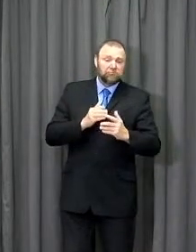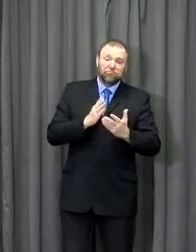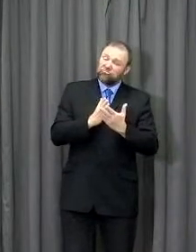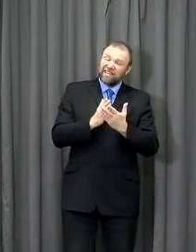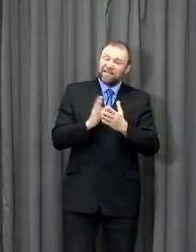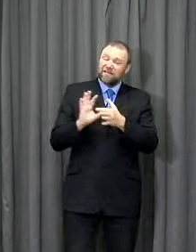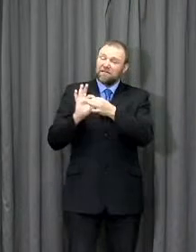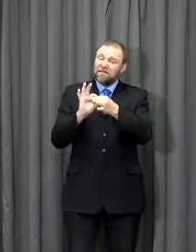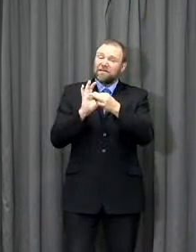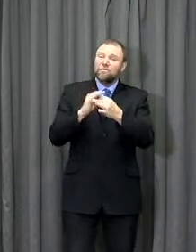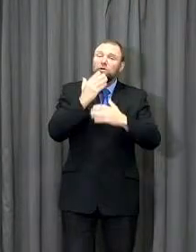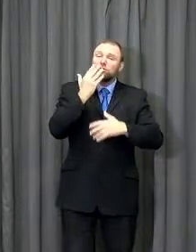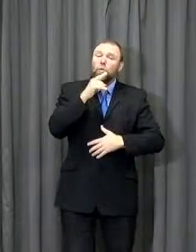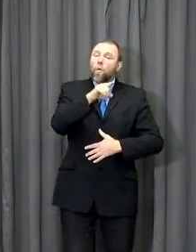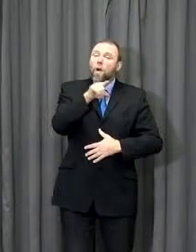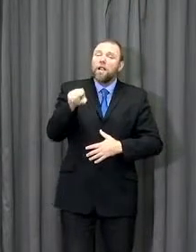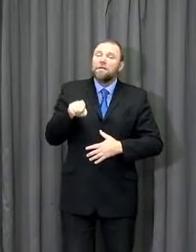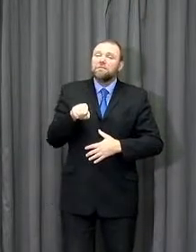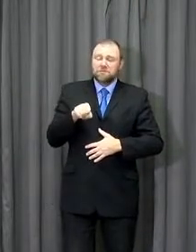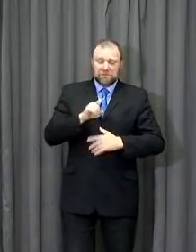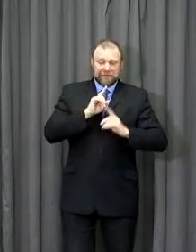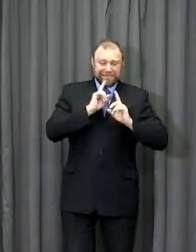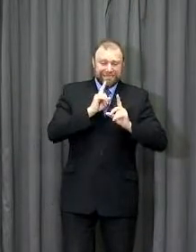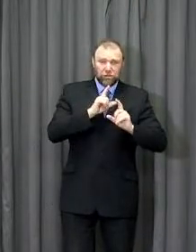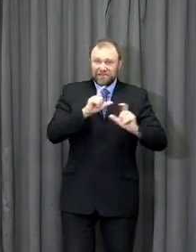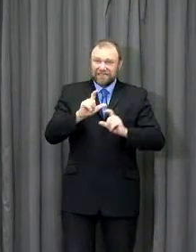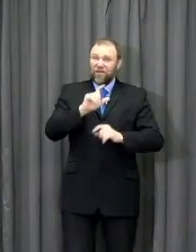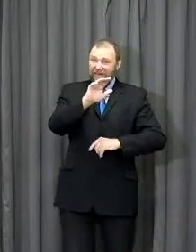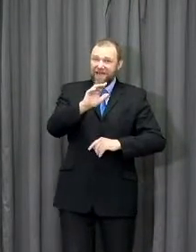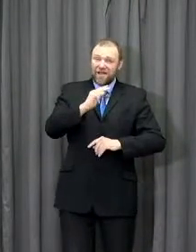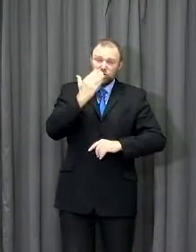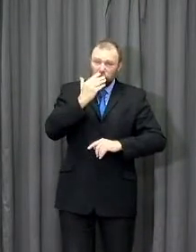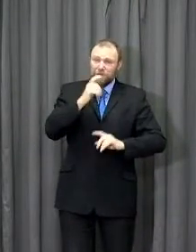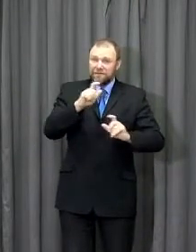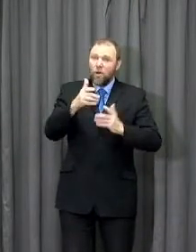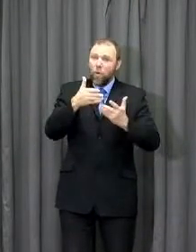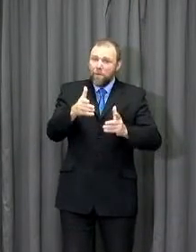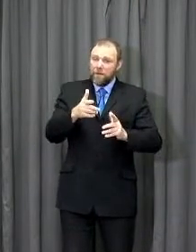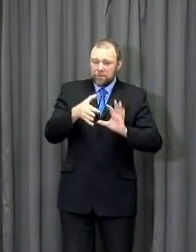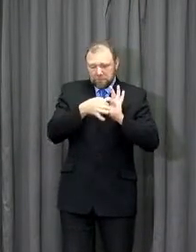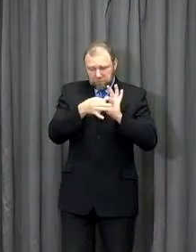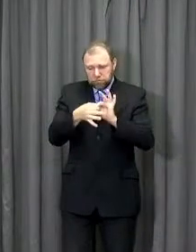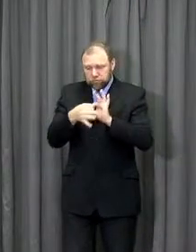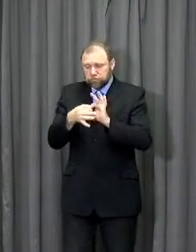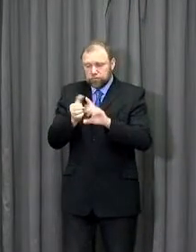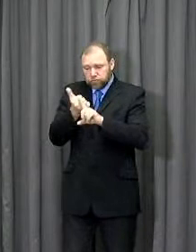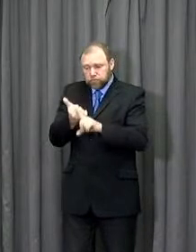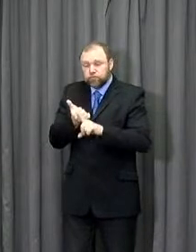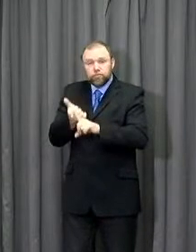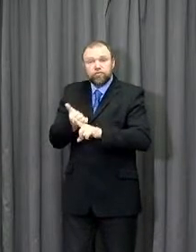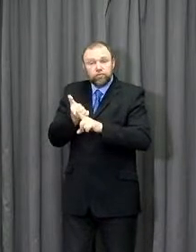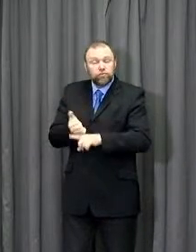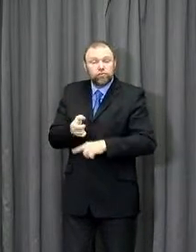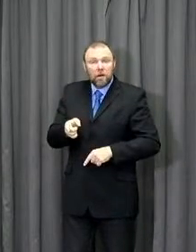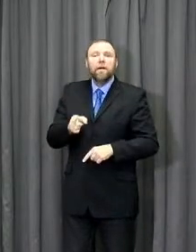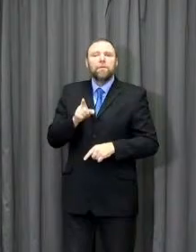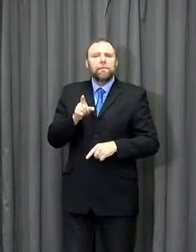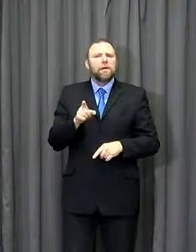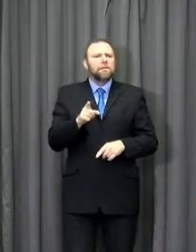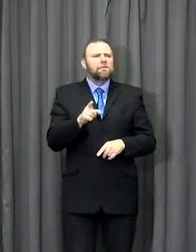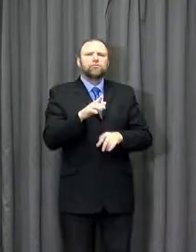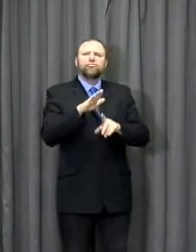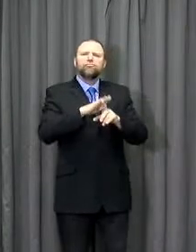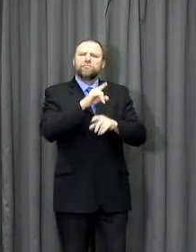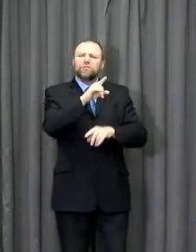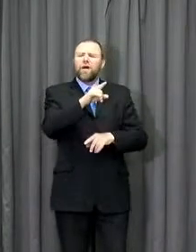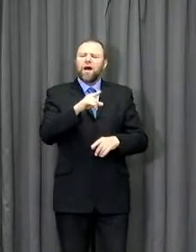still working hard to support young people, and that needs to continue. But, just to reassure you, I think it's the third time I've said it in